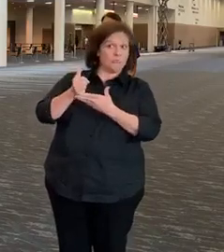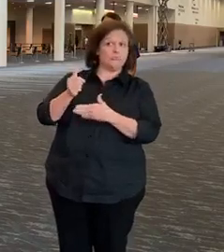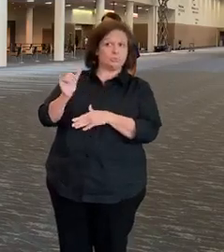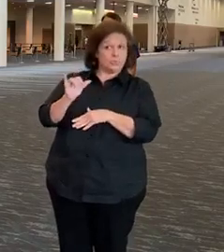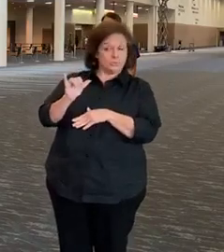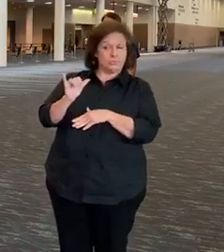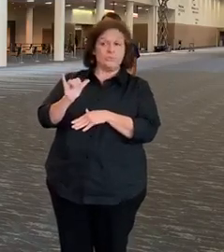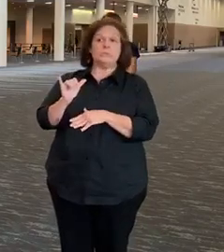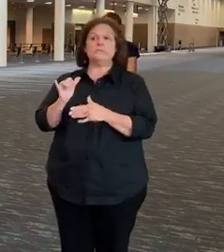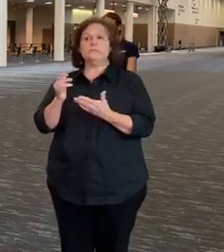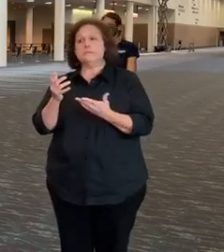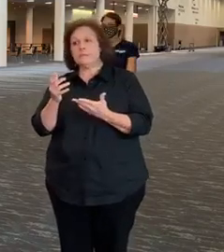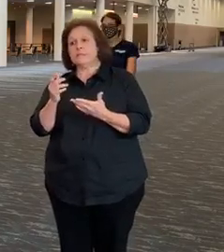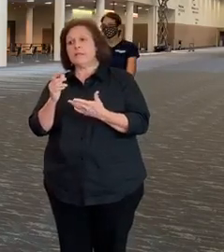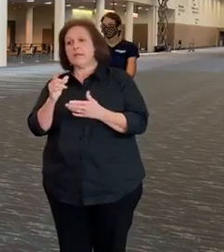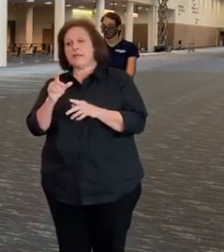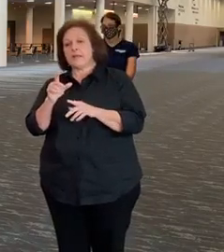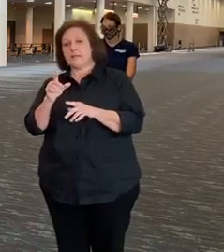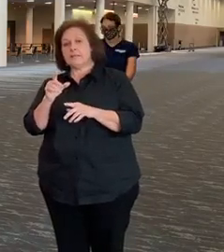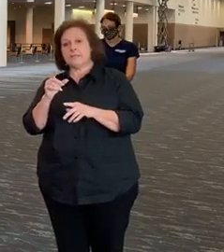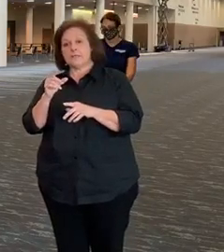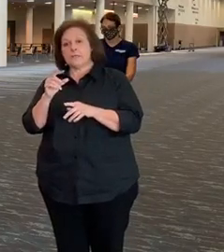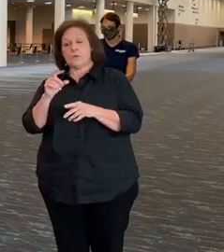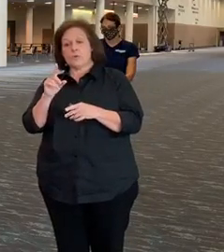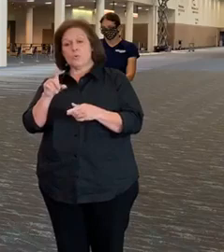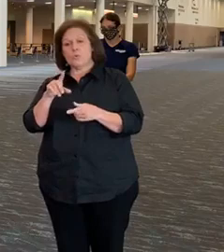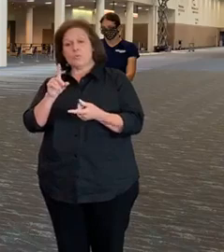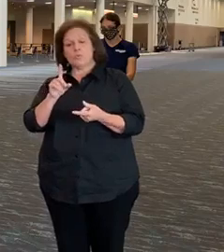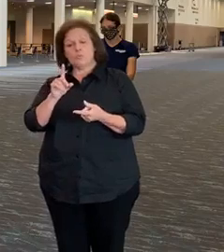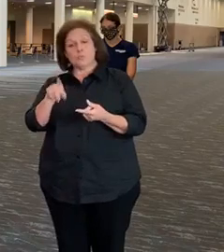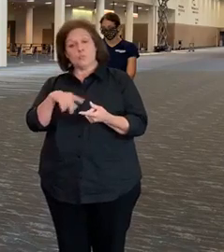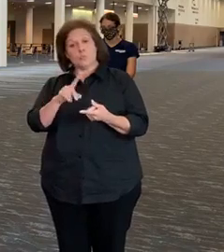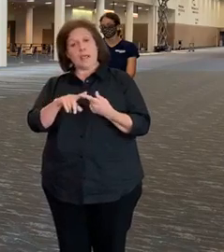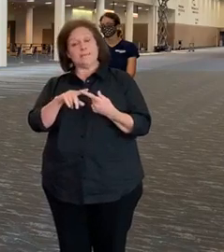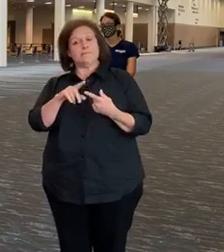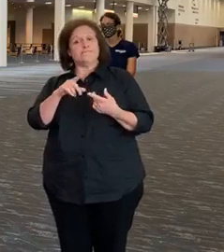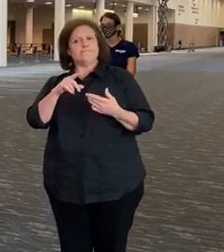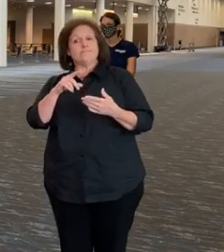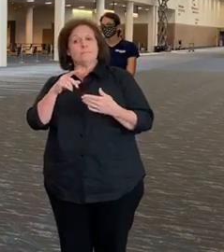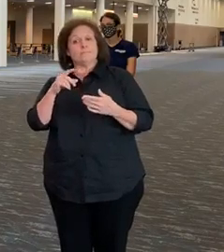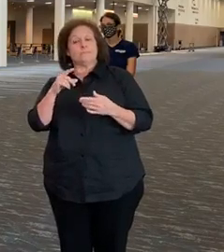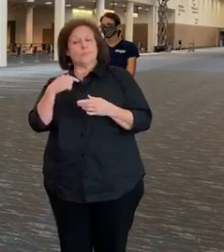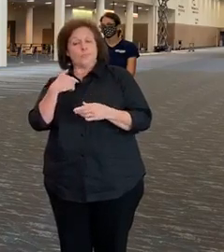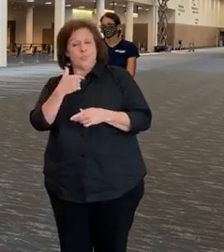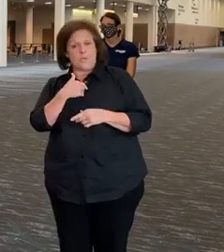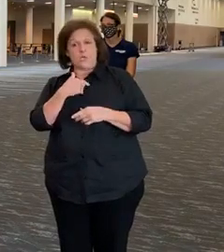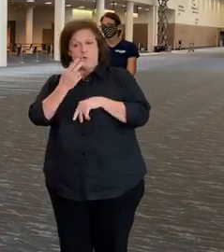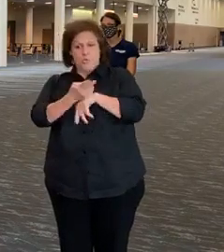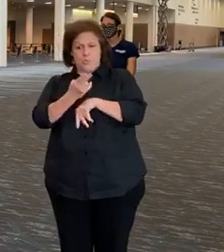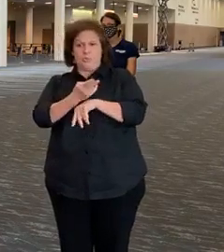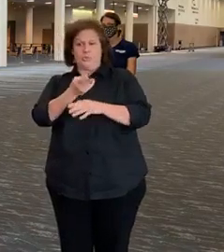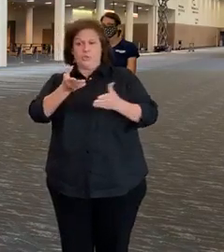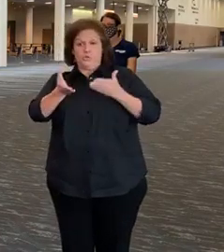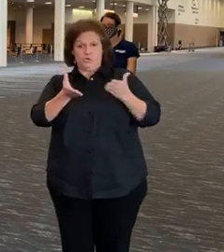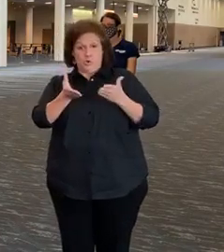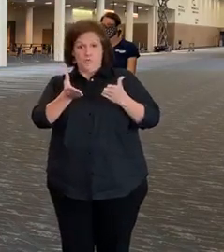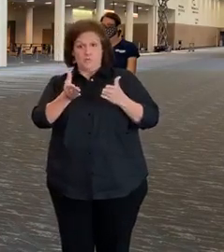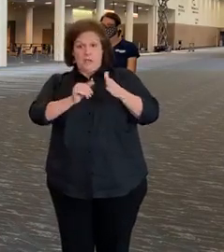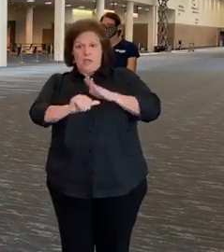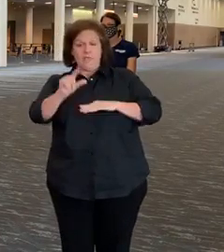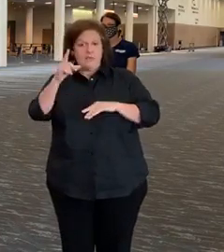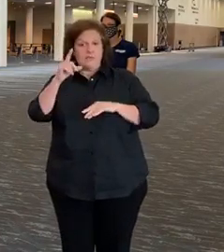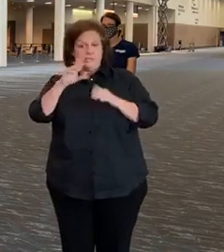needs, but of course being made whole as it relates to the resources that we're deploying from city government. It's